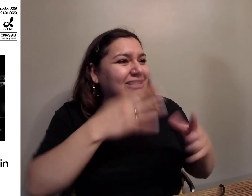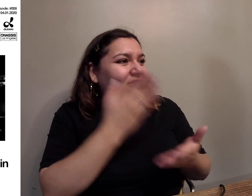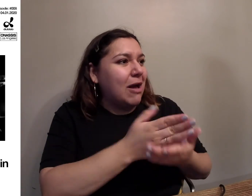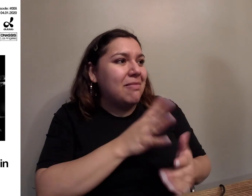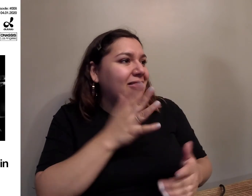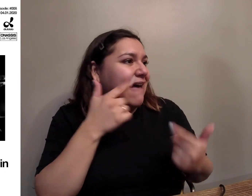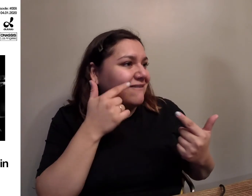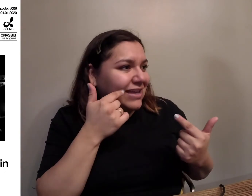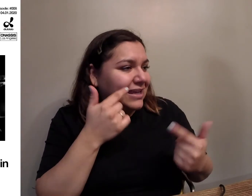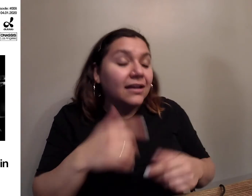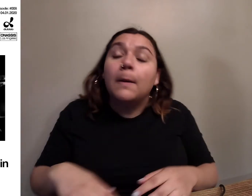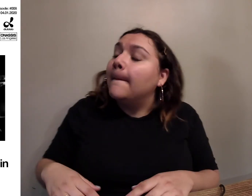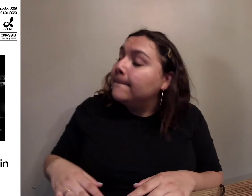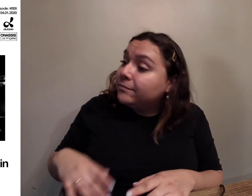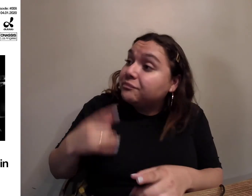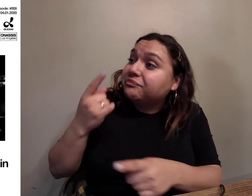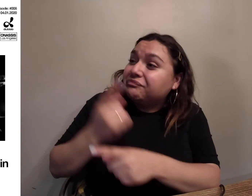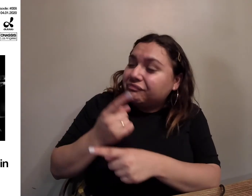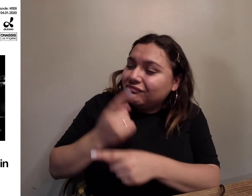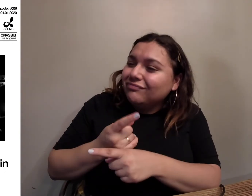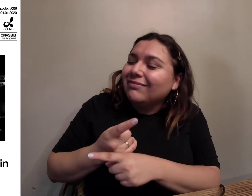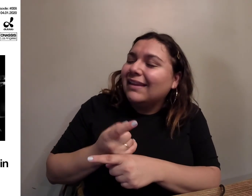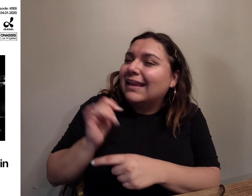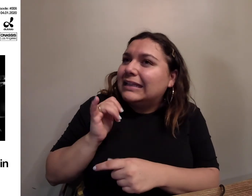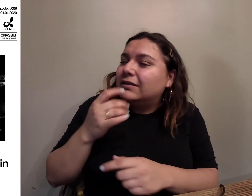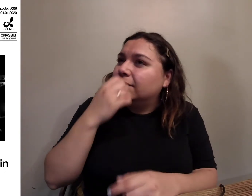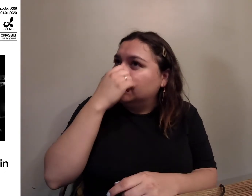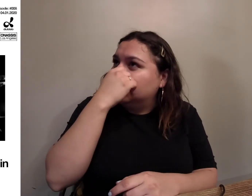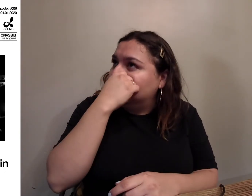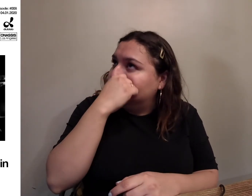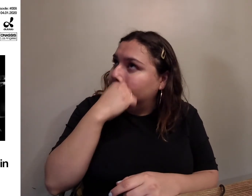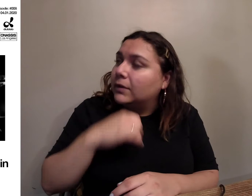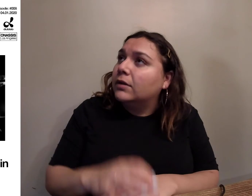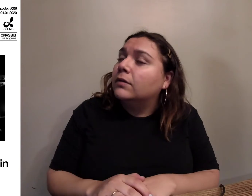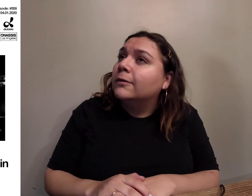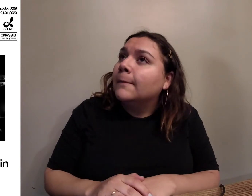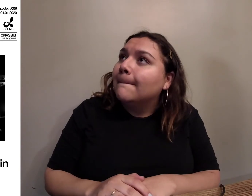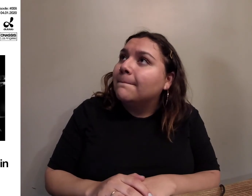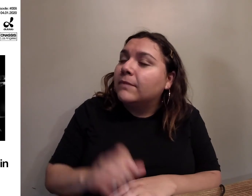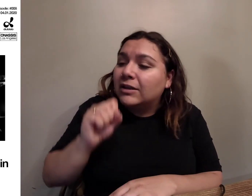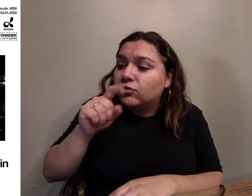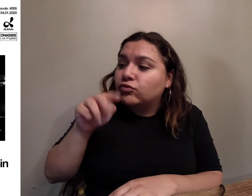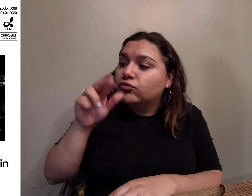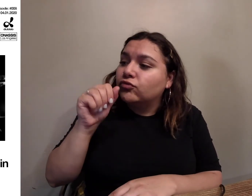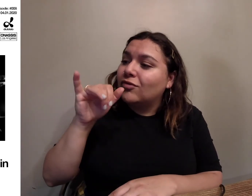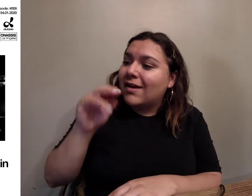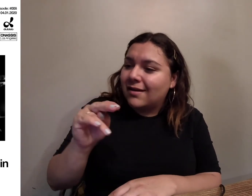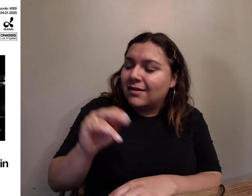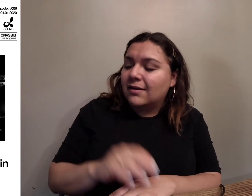laughing. It's a strain of thought, which is actually